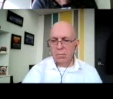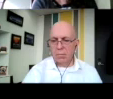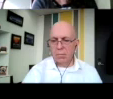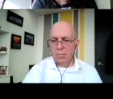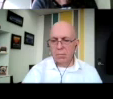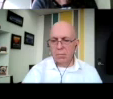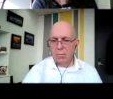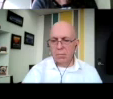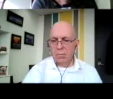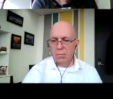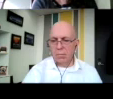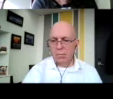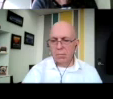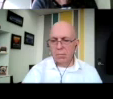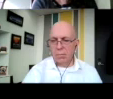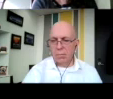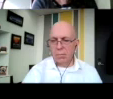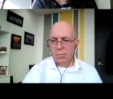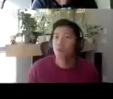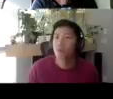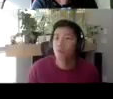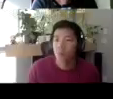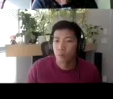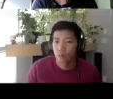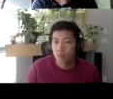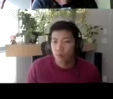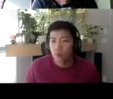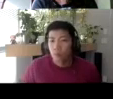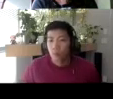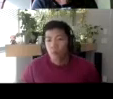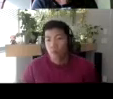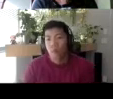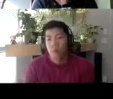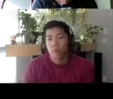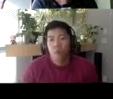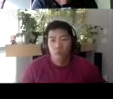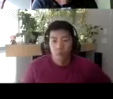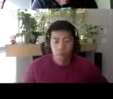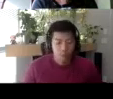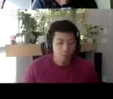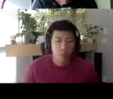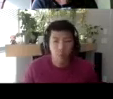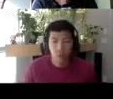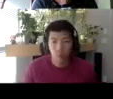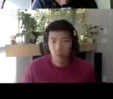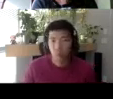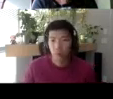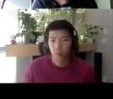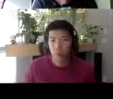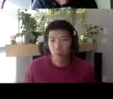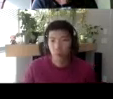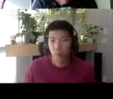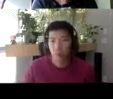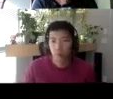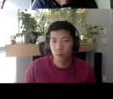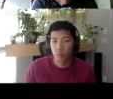Yeah, and the Padlet boards will stay open for about another half hour if you want to continue engaging that way. And as